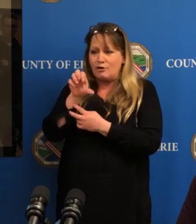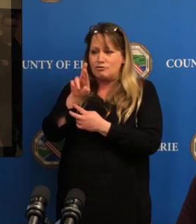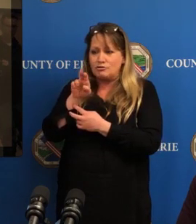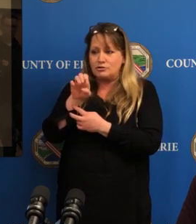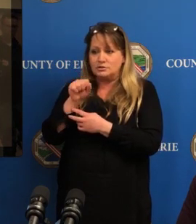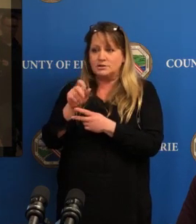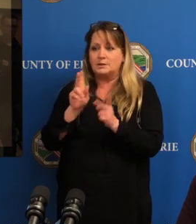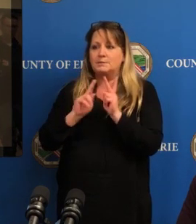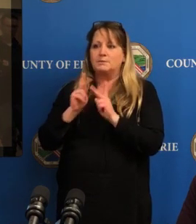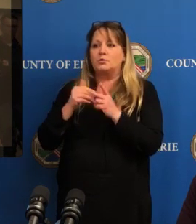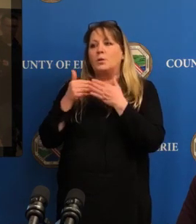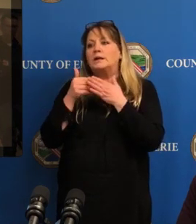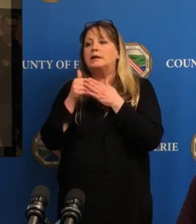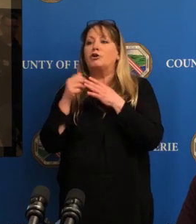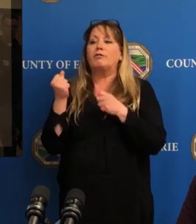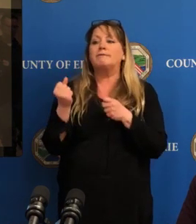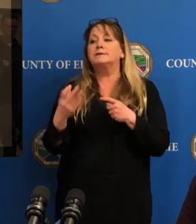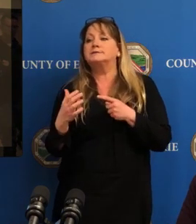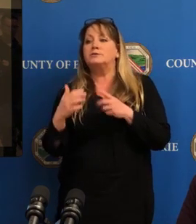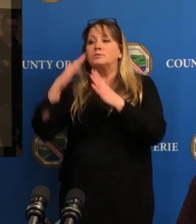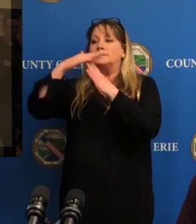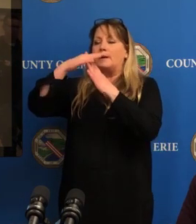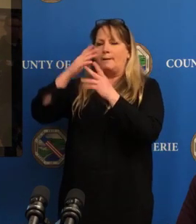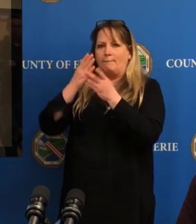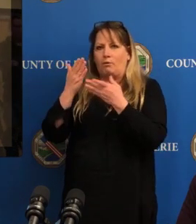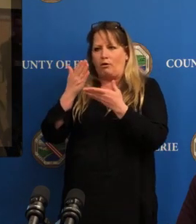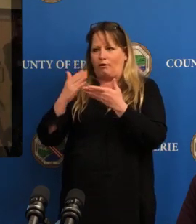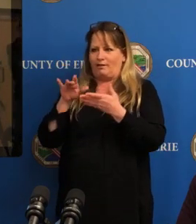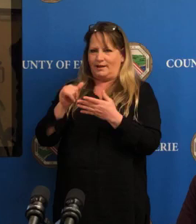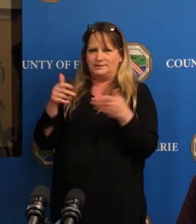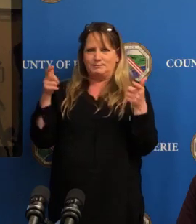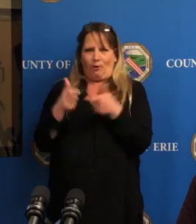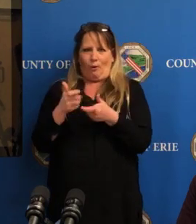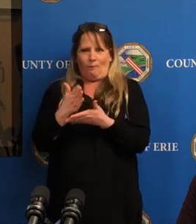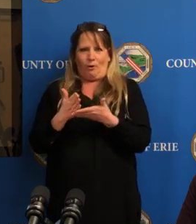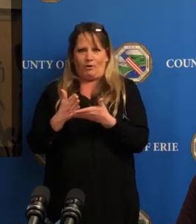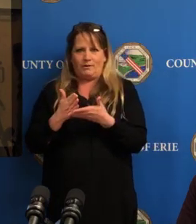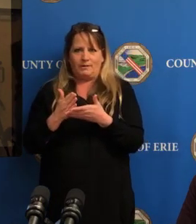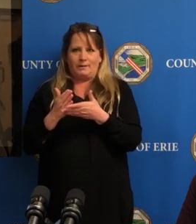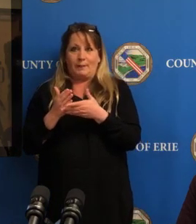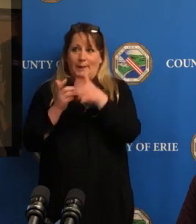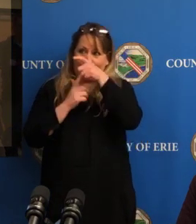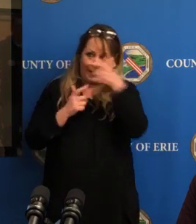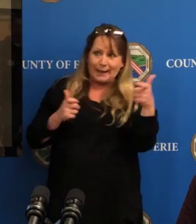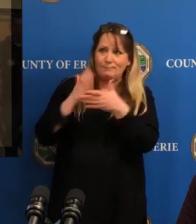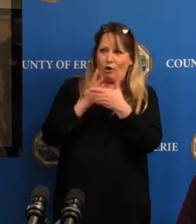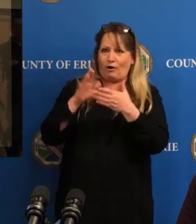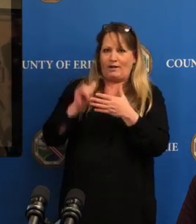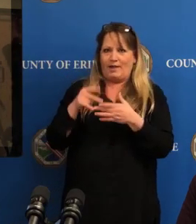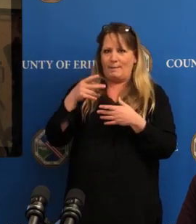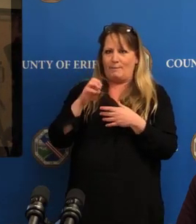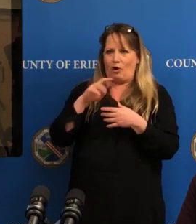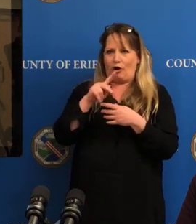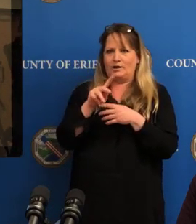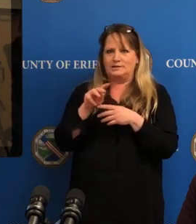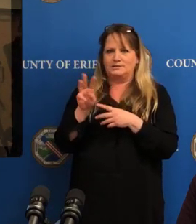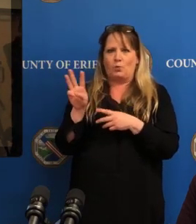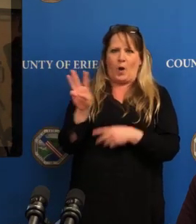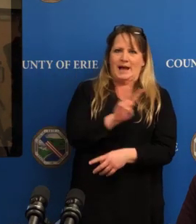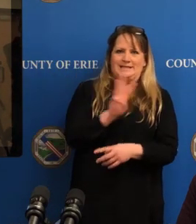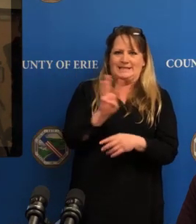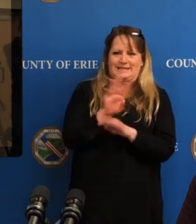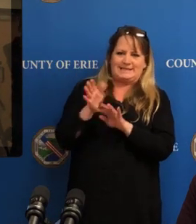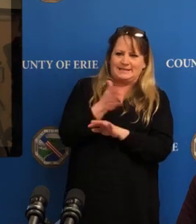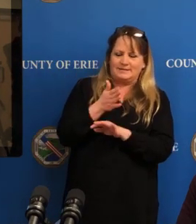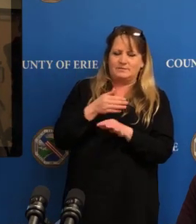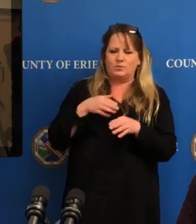the area around the casino and that top part. Well, that's the smaller side. The big side is the western side. When